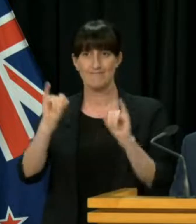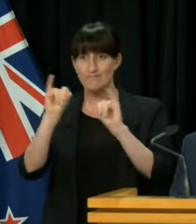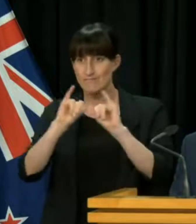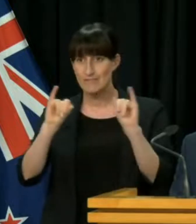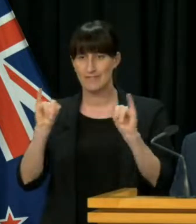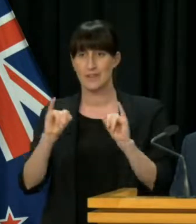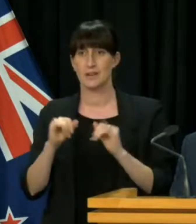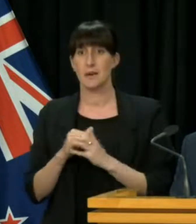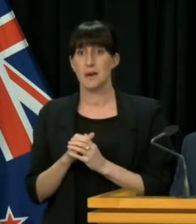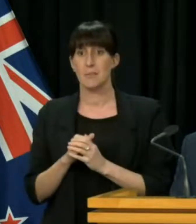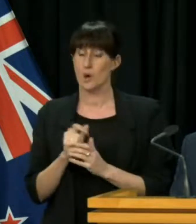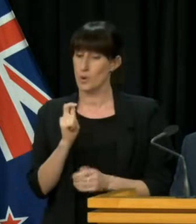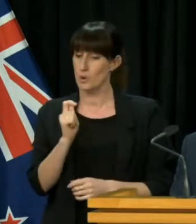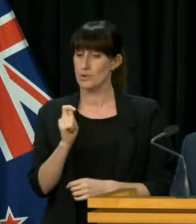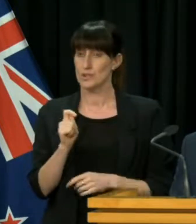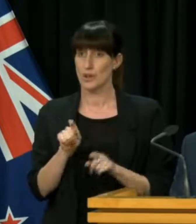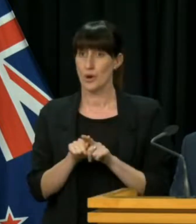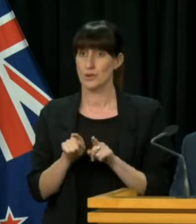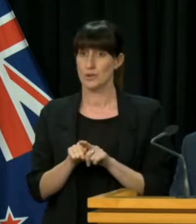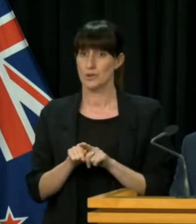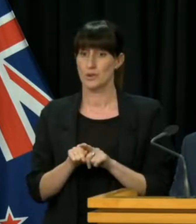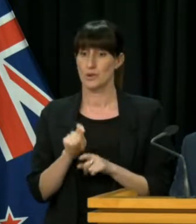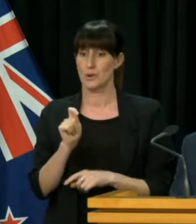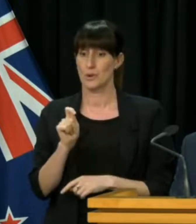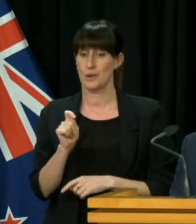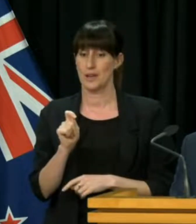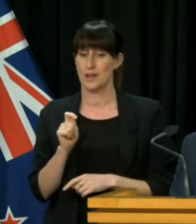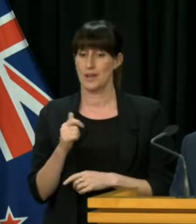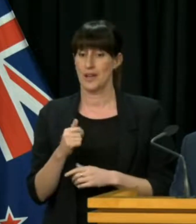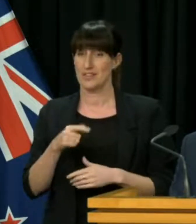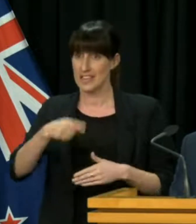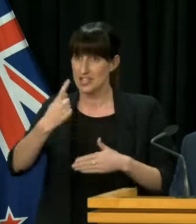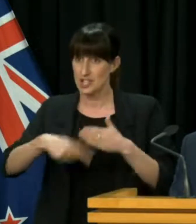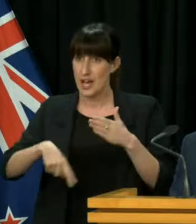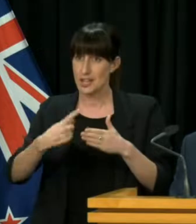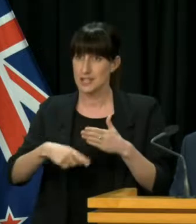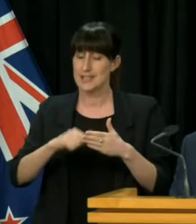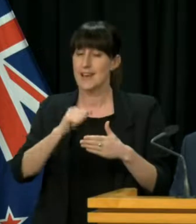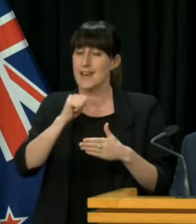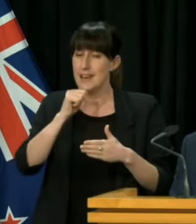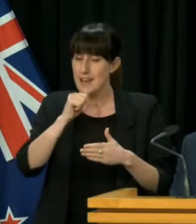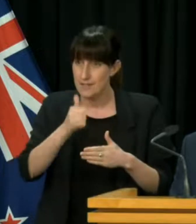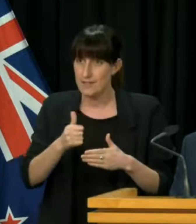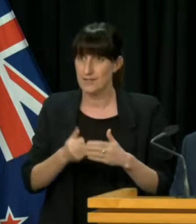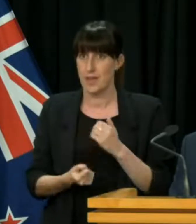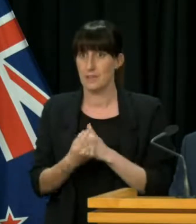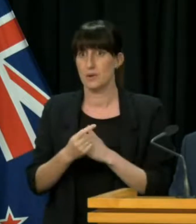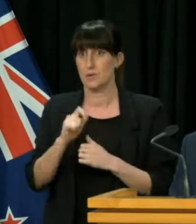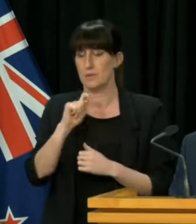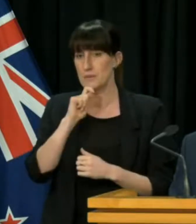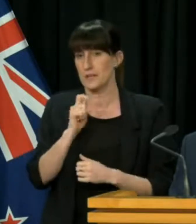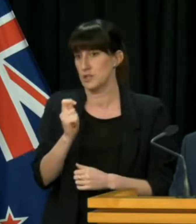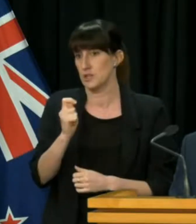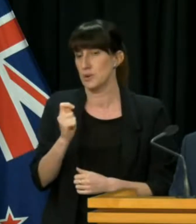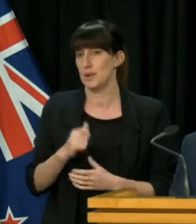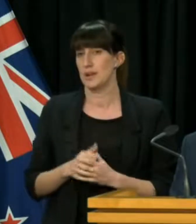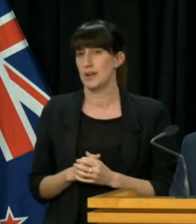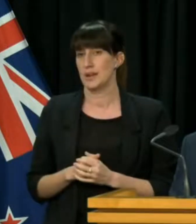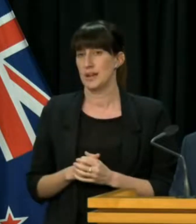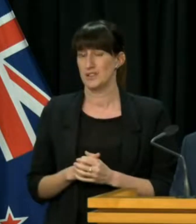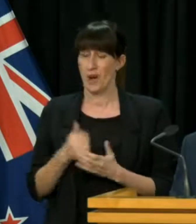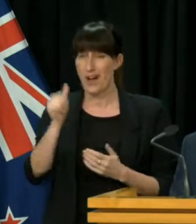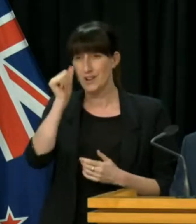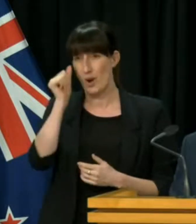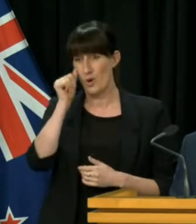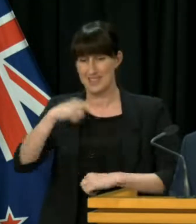coming up against the deadline for which charges needed to be, if they were going to be laid, would need to be laid. And so at this time, I know all